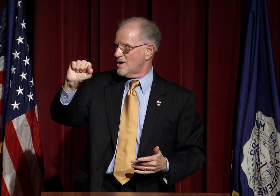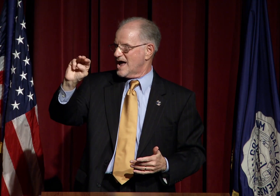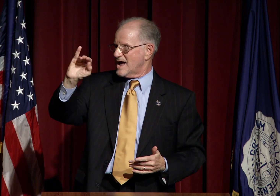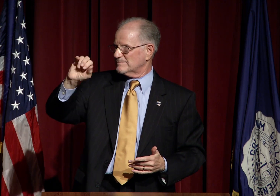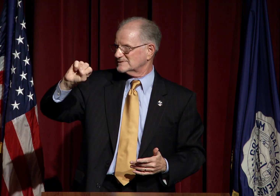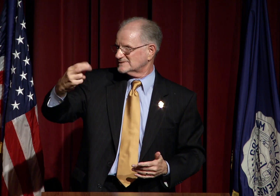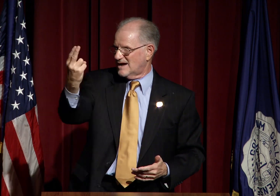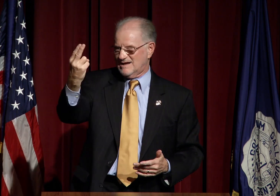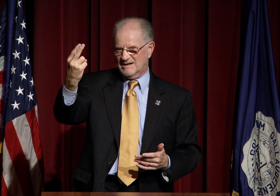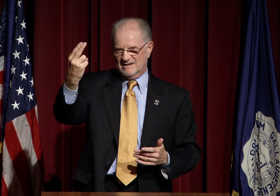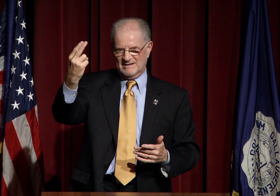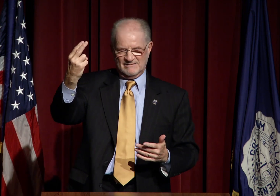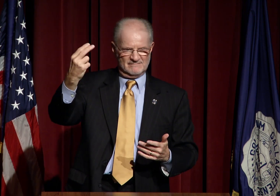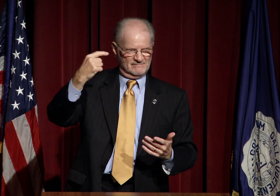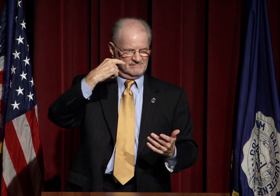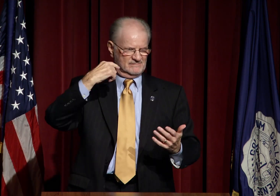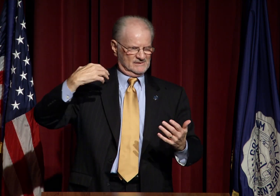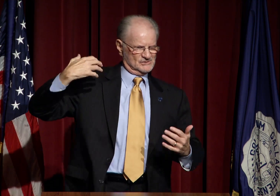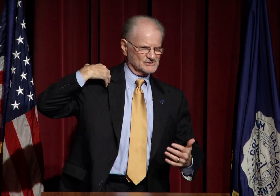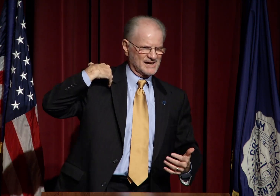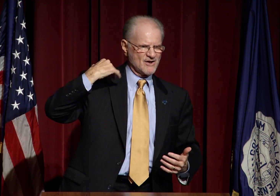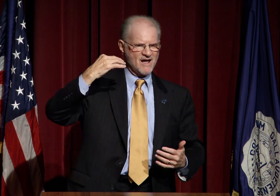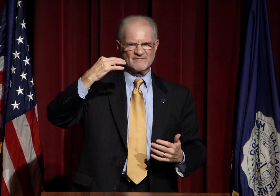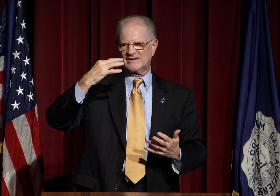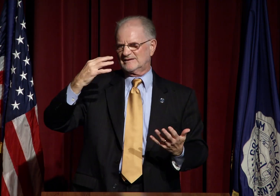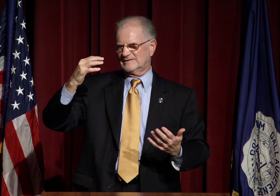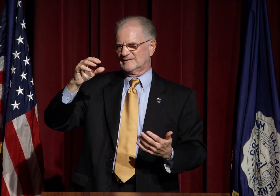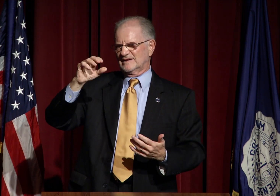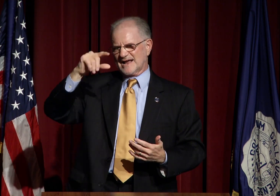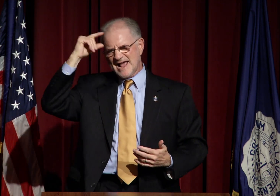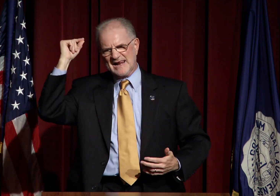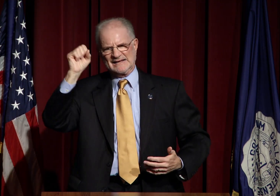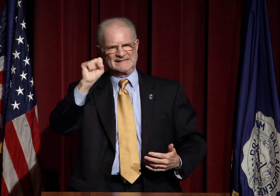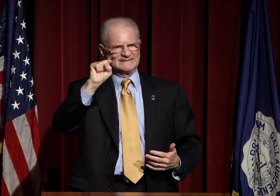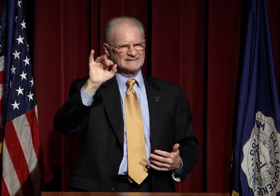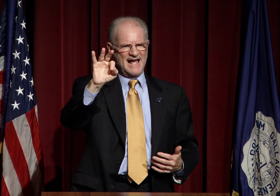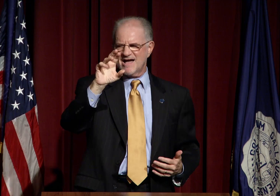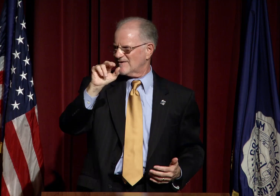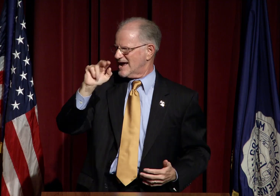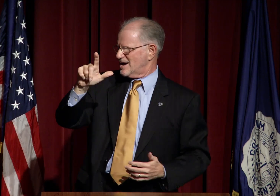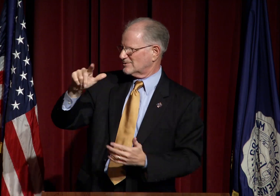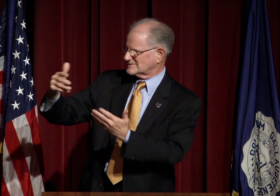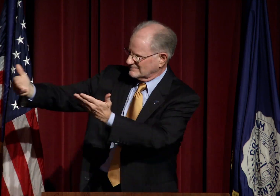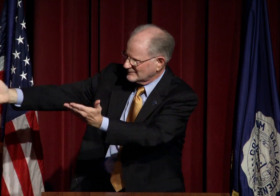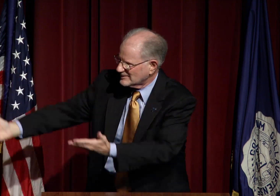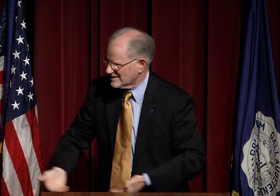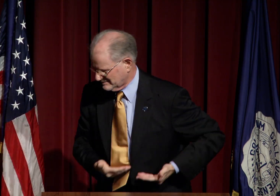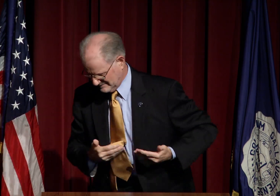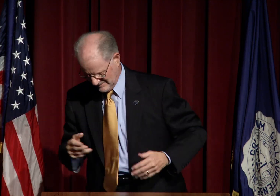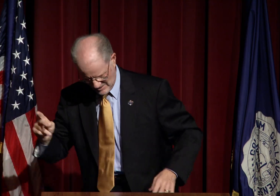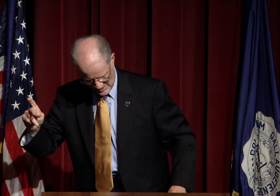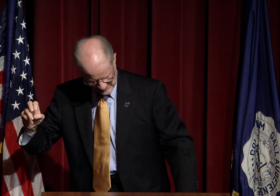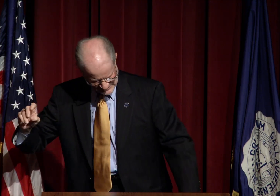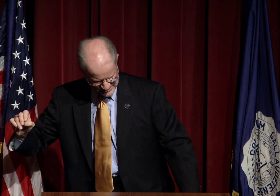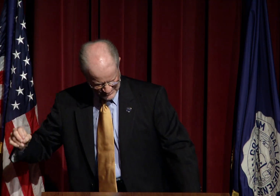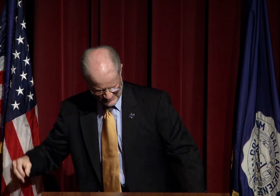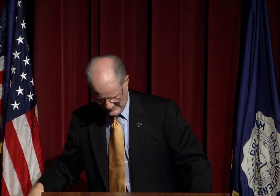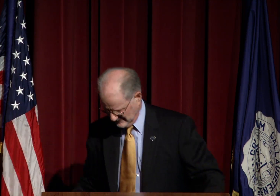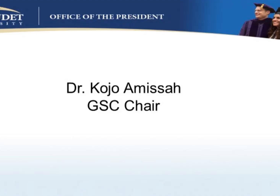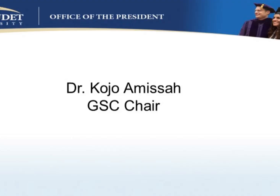pleasure to invite to the stage Dr. Kojo Amisa, Chair of the Gallaudet Staff Council.